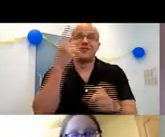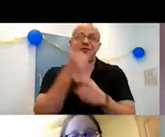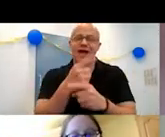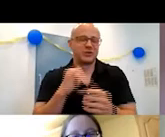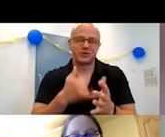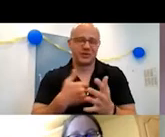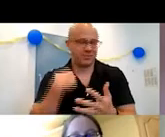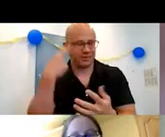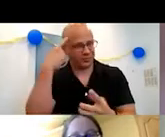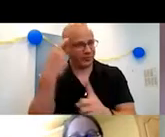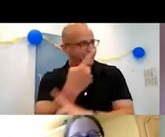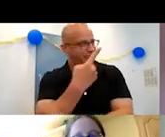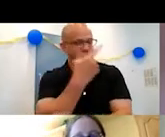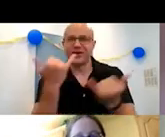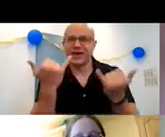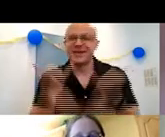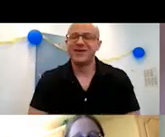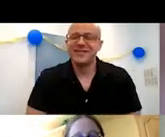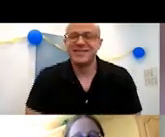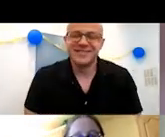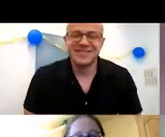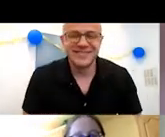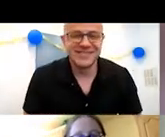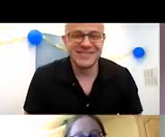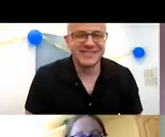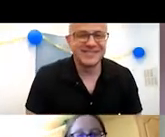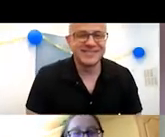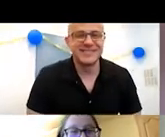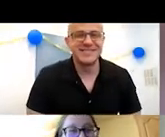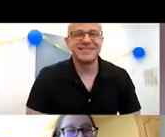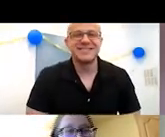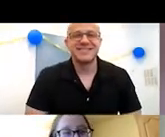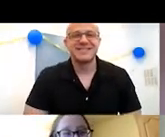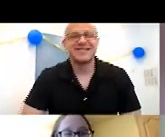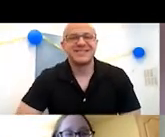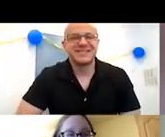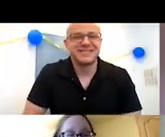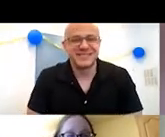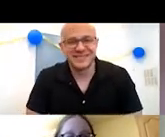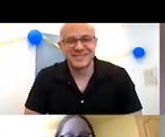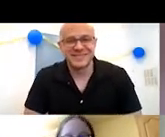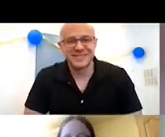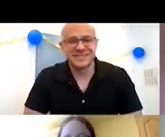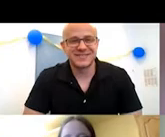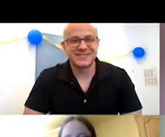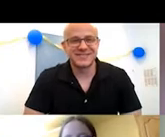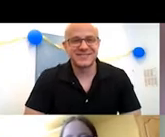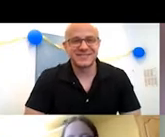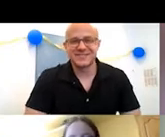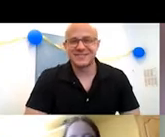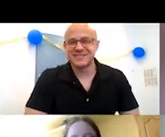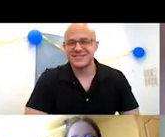know. No, you signed it correctly, I just misunderstood what you were trying to ask, that's fine.